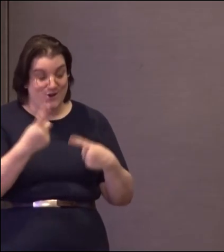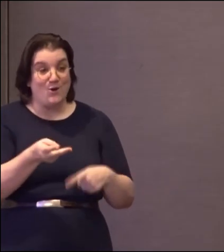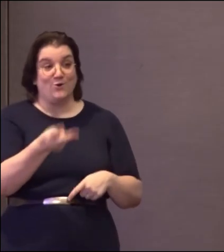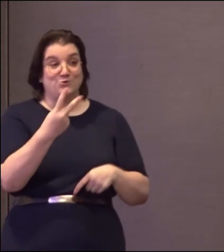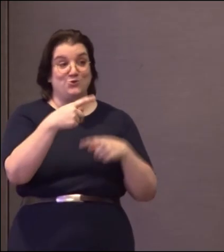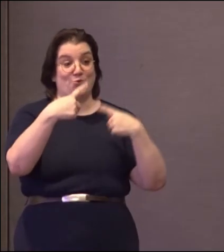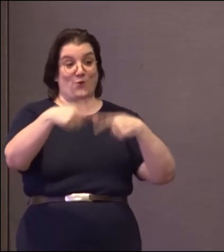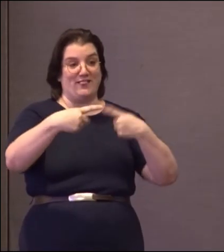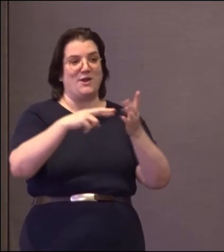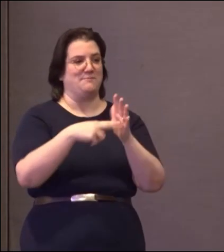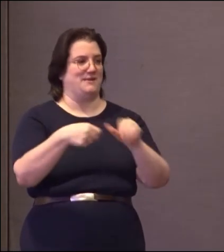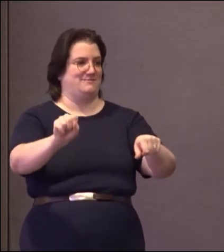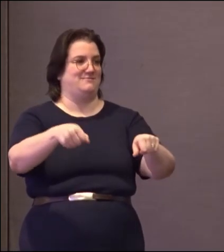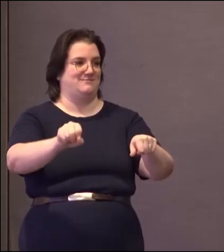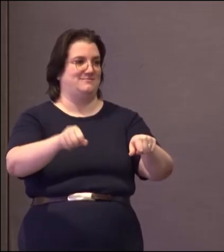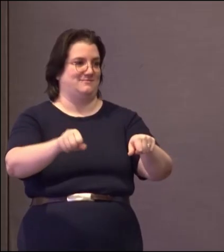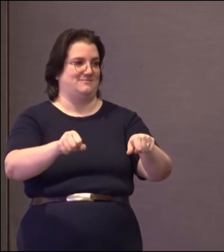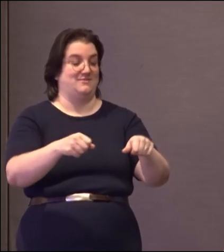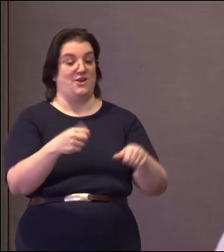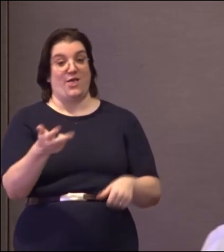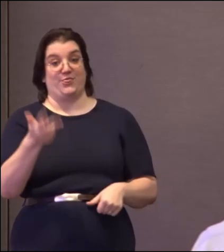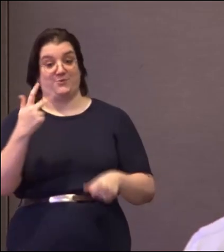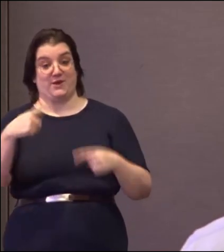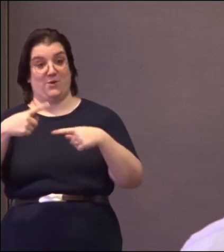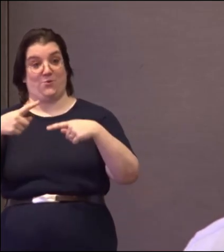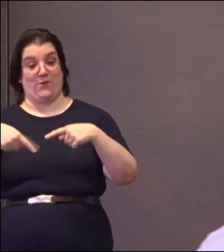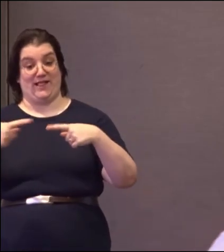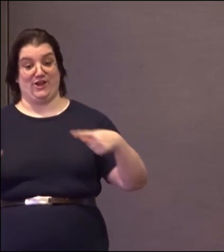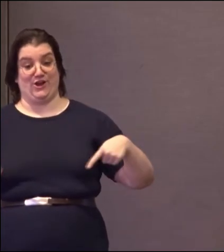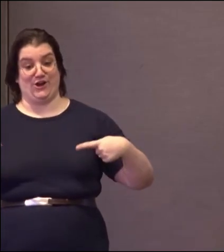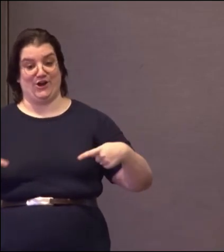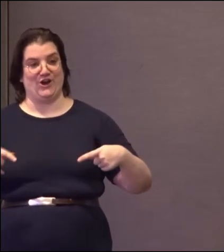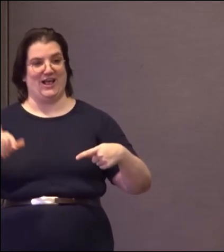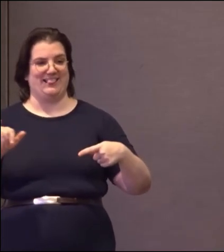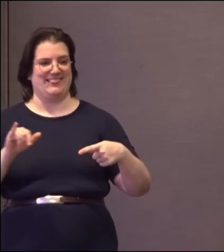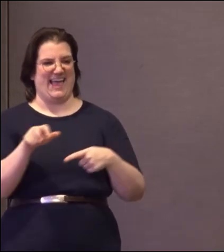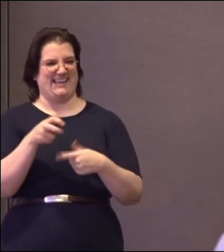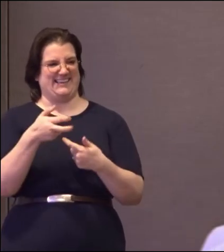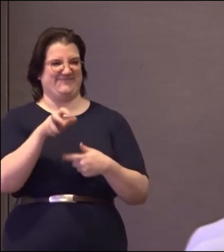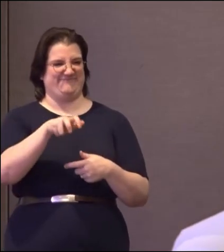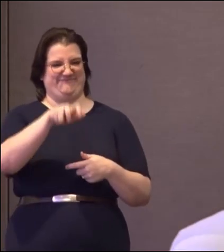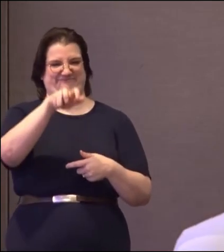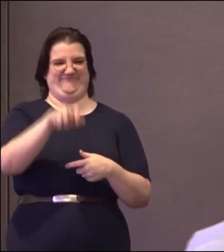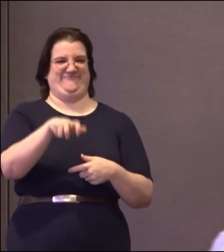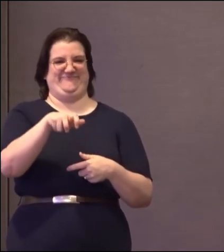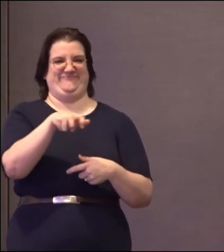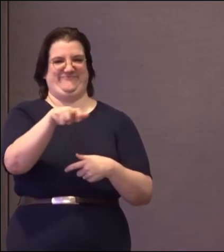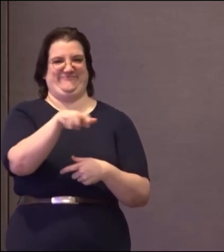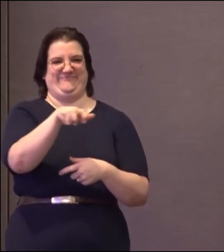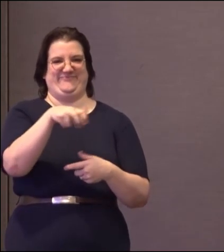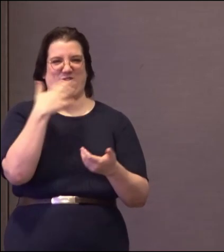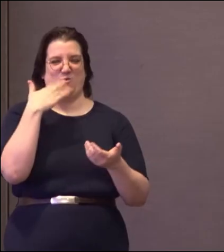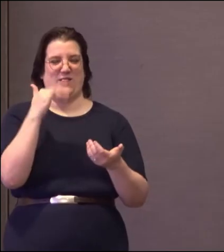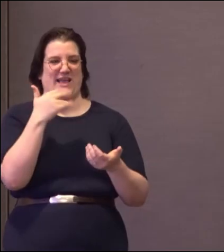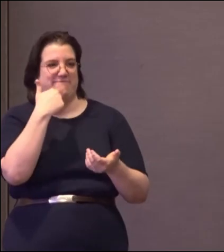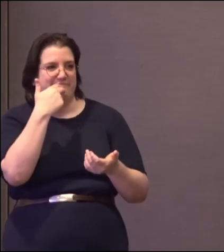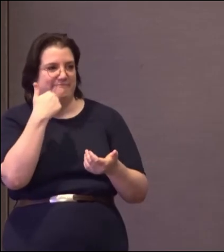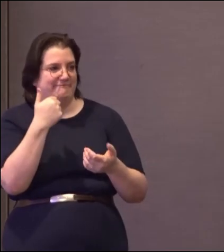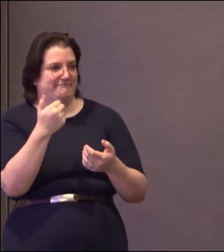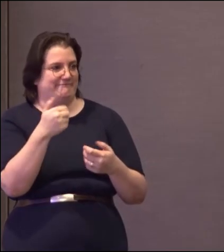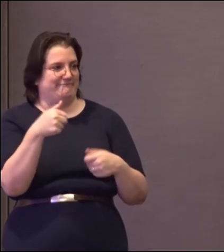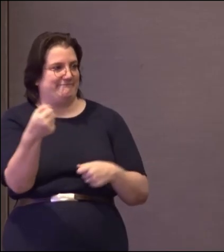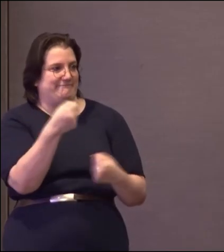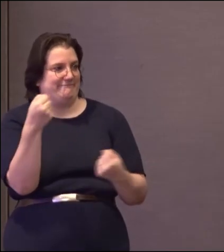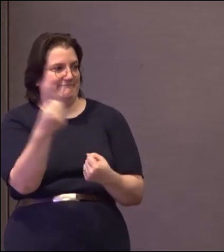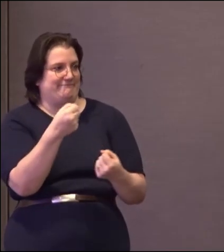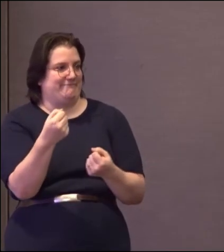motorbike, like a tuk-tuk. And a three-wheeler, they're more like three-legged, three wheels, really small modes of transportation